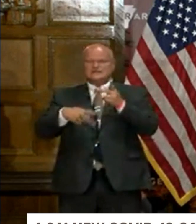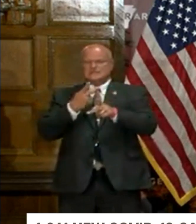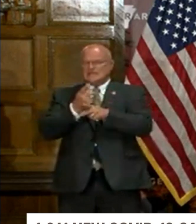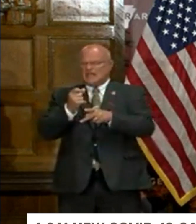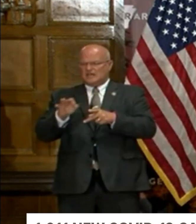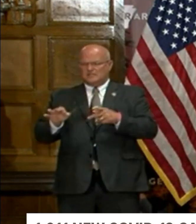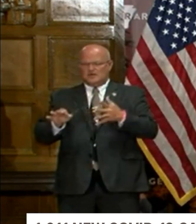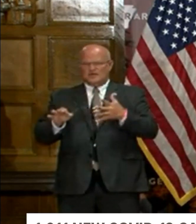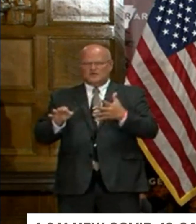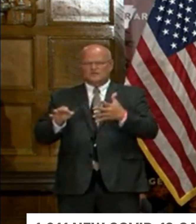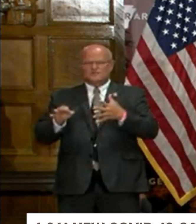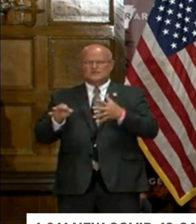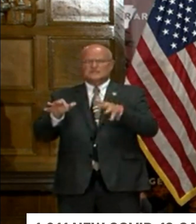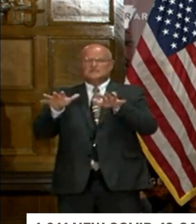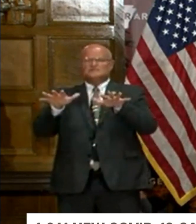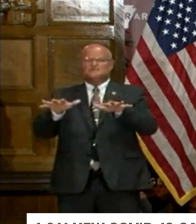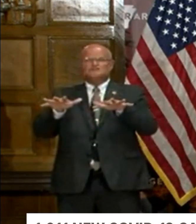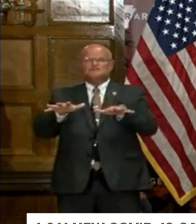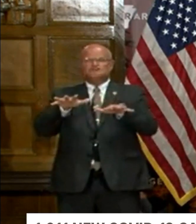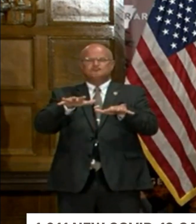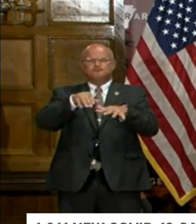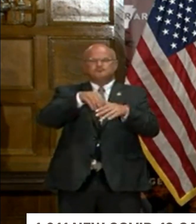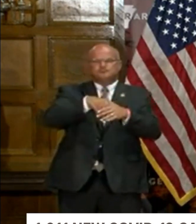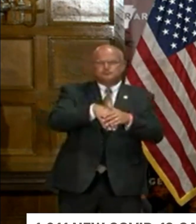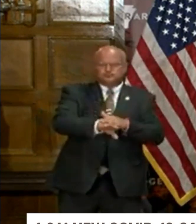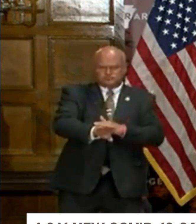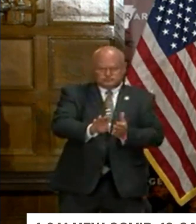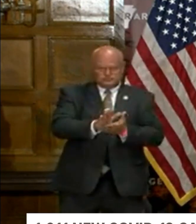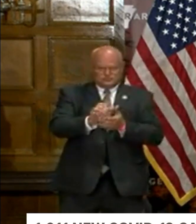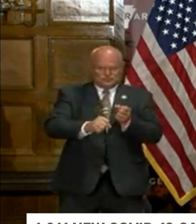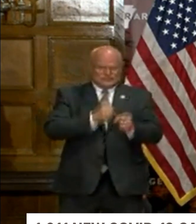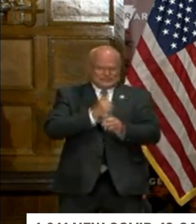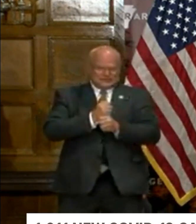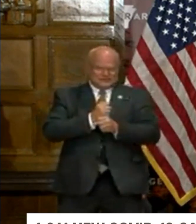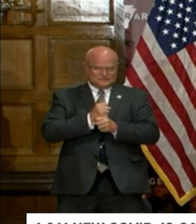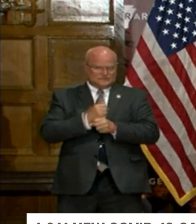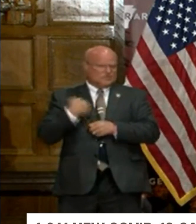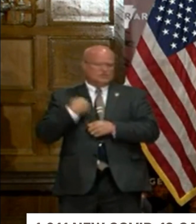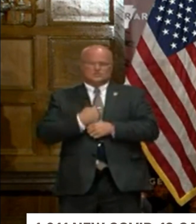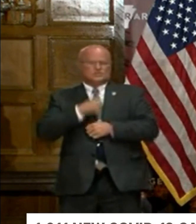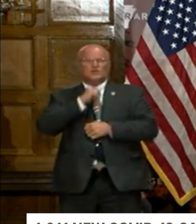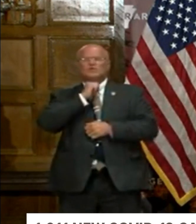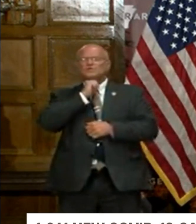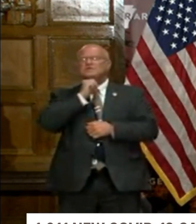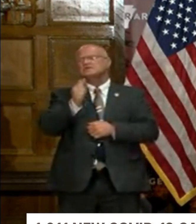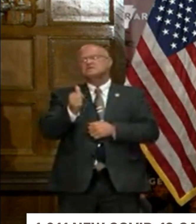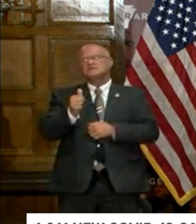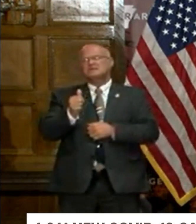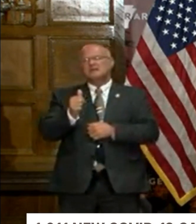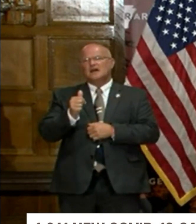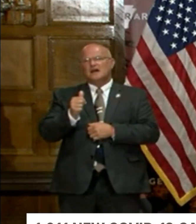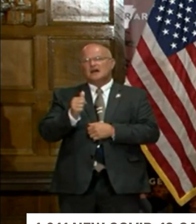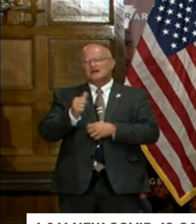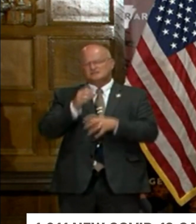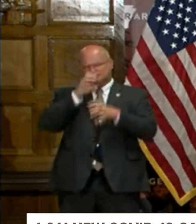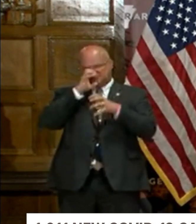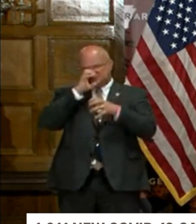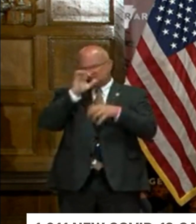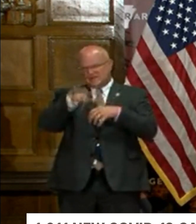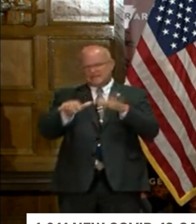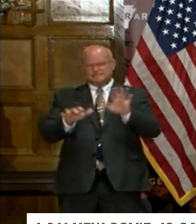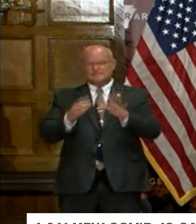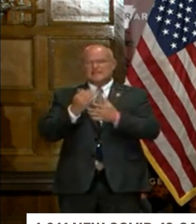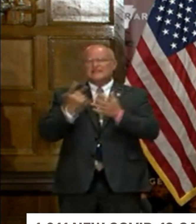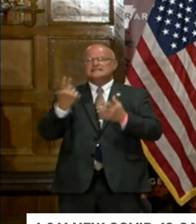of easing back into the school year. Okay, so we don't have a problem with that.